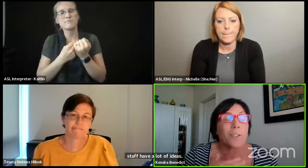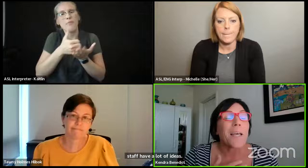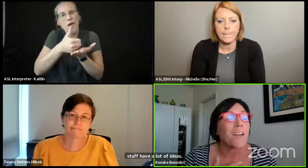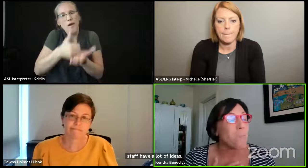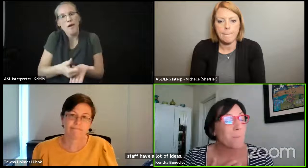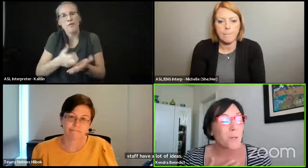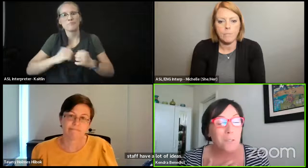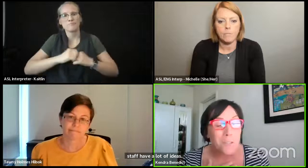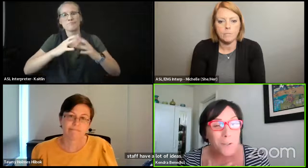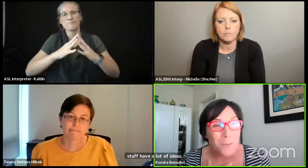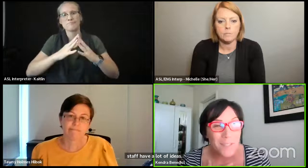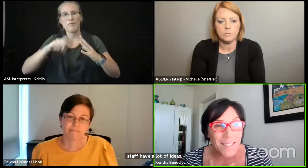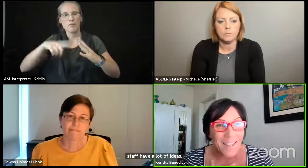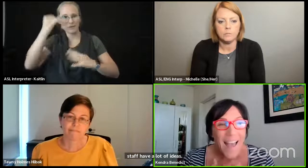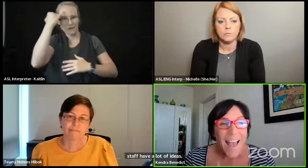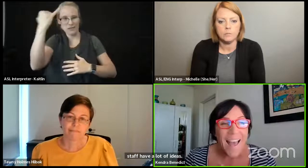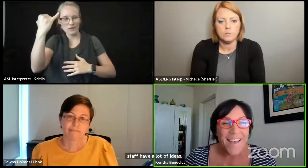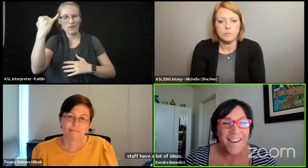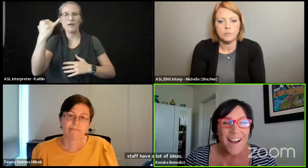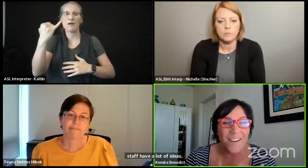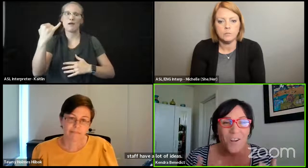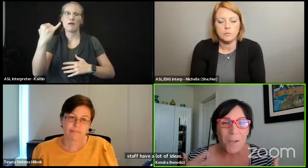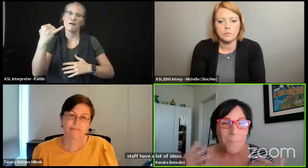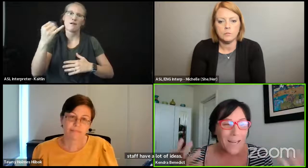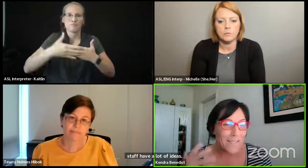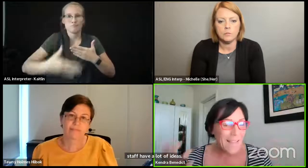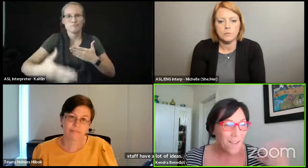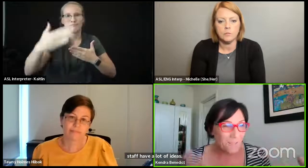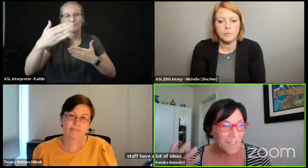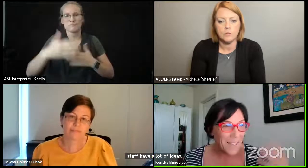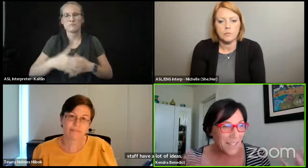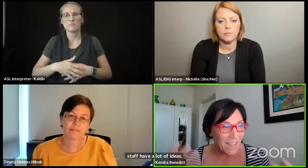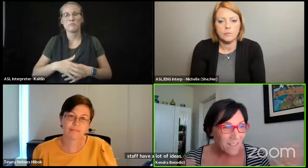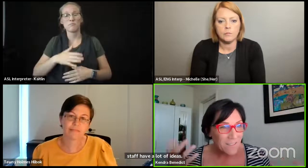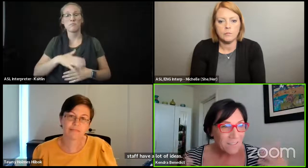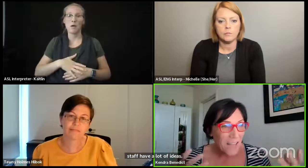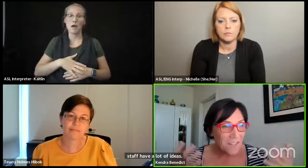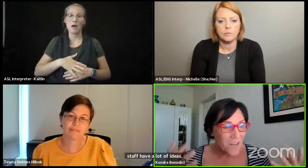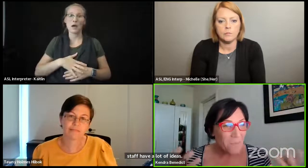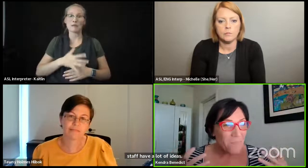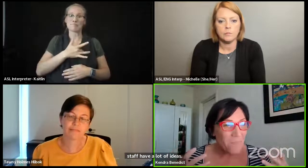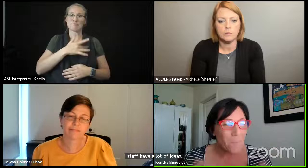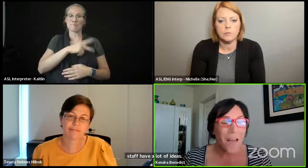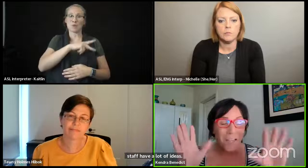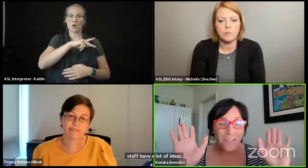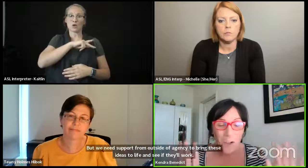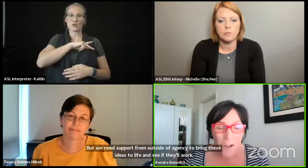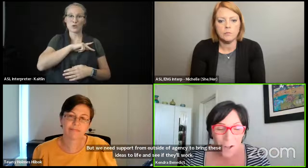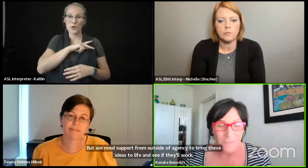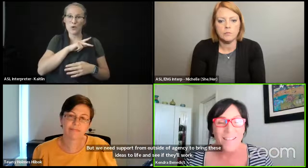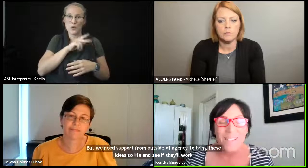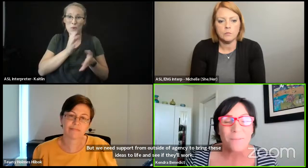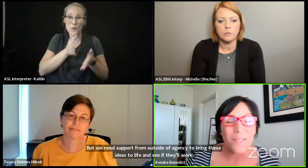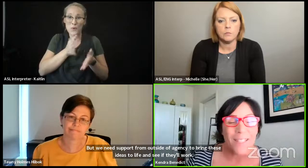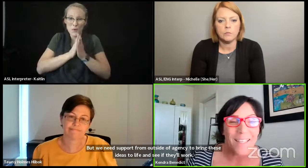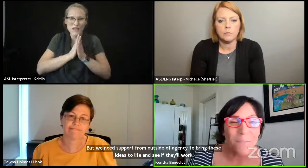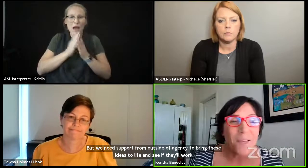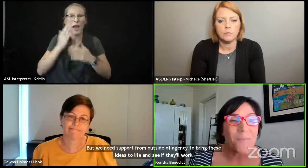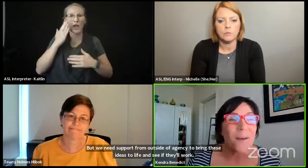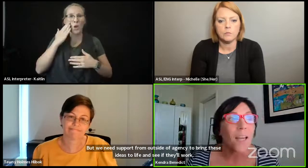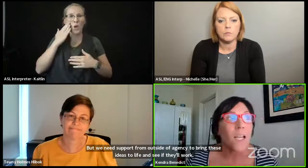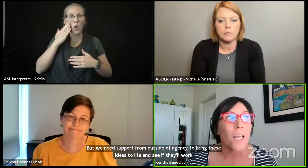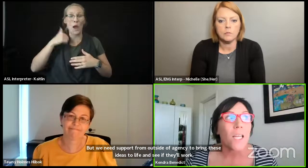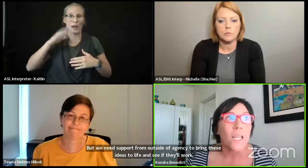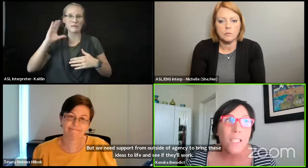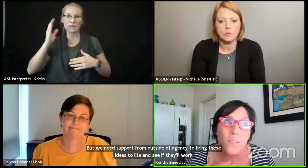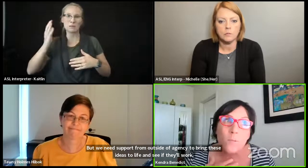so this is just kind of my personal plea. And I know I might sound like, I don't know, I'm not as calm as I typically can